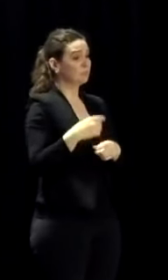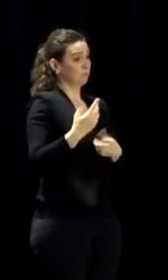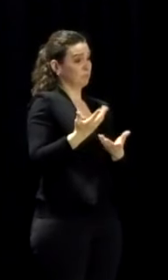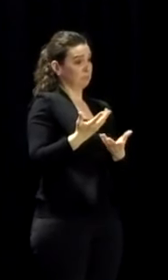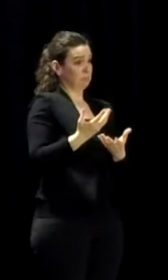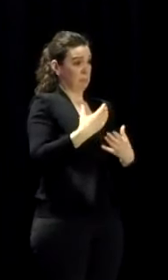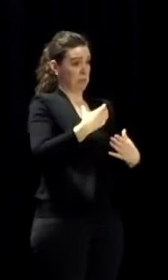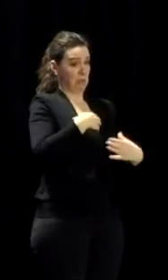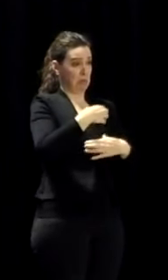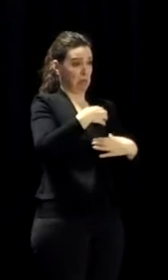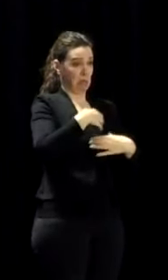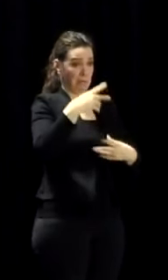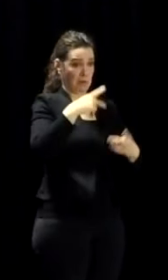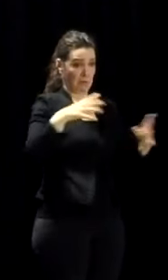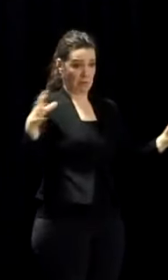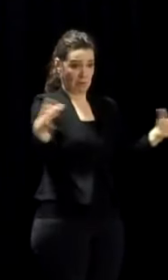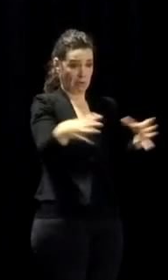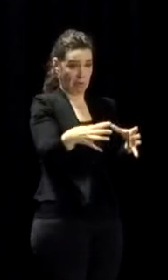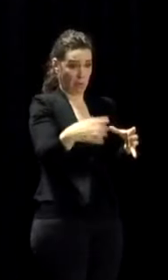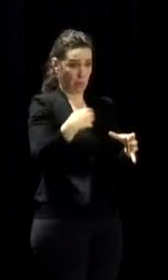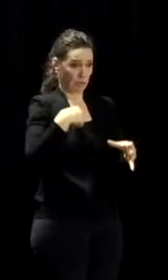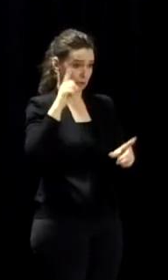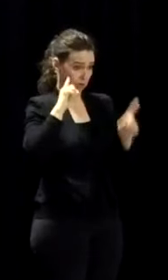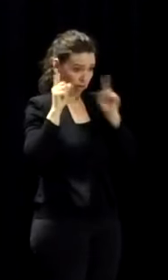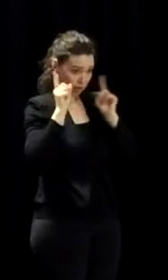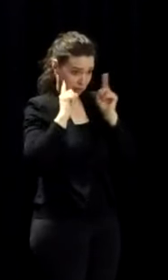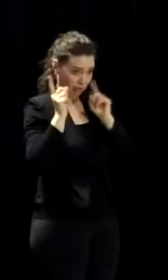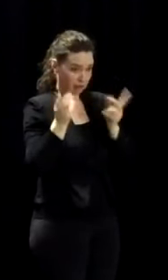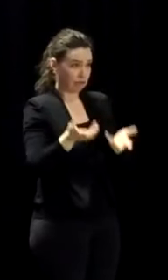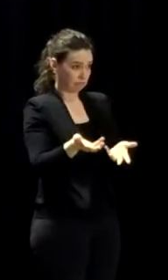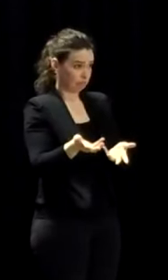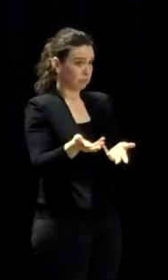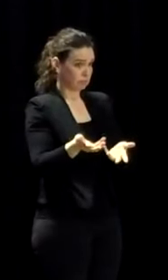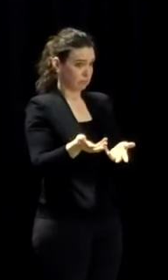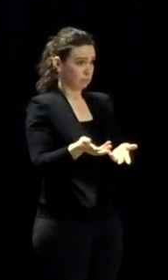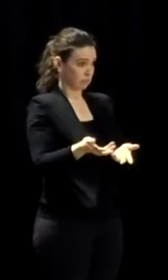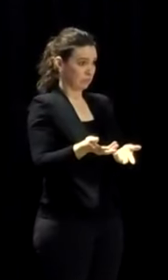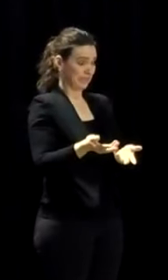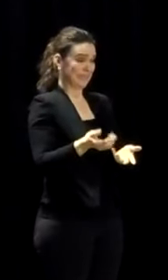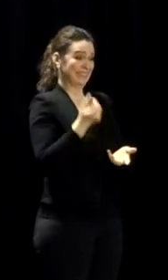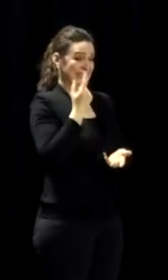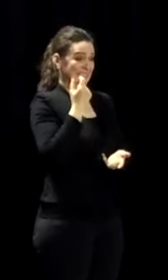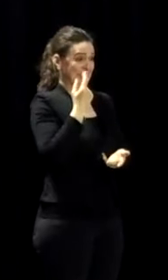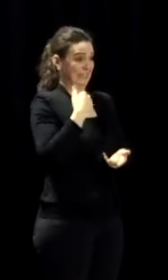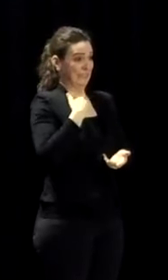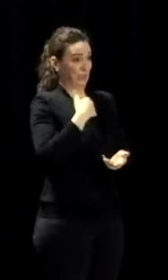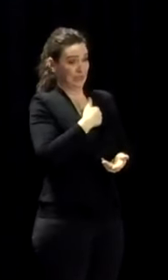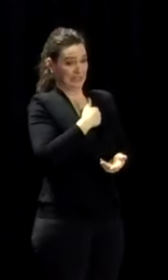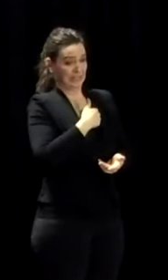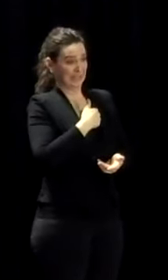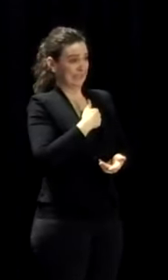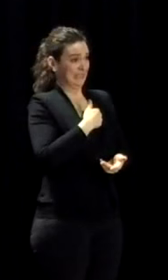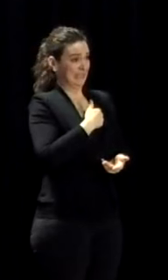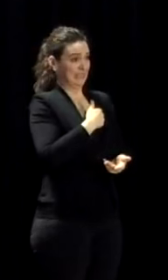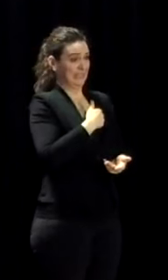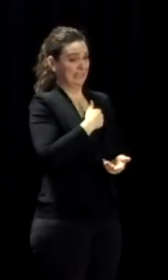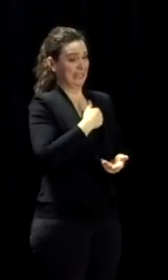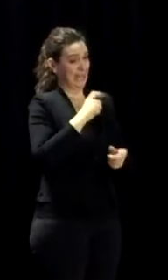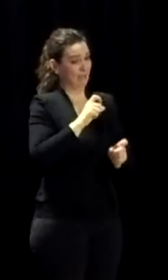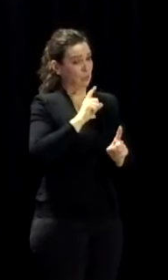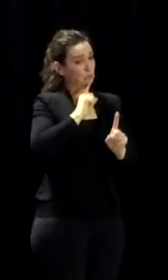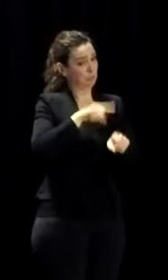gathering, we each and every day, regardless of the situation, respond to calls